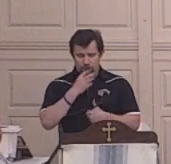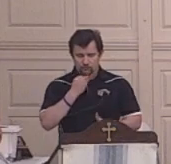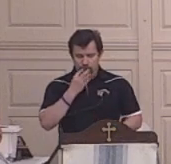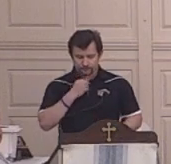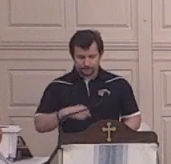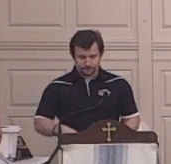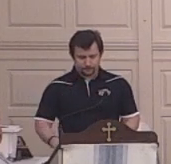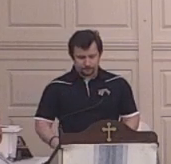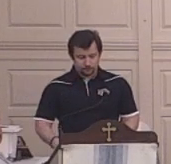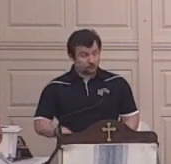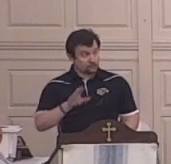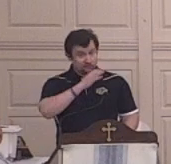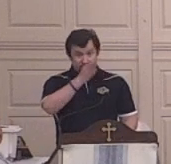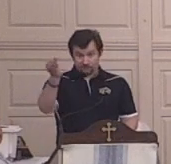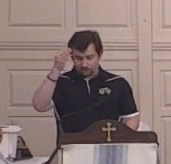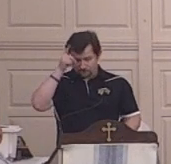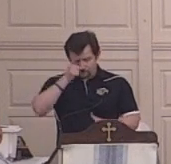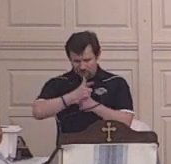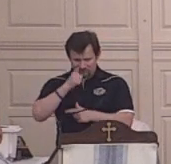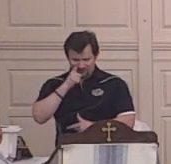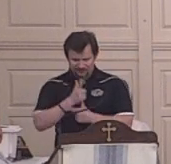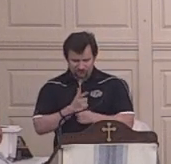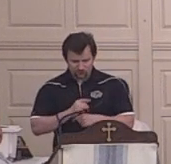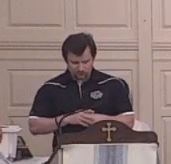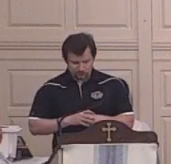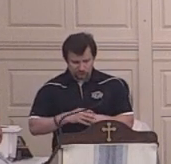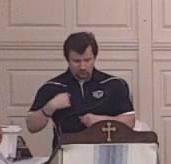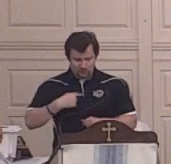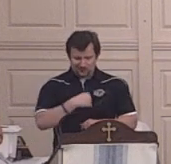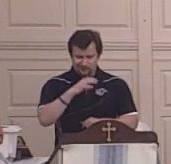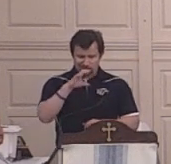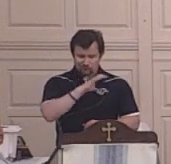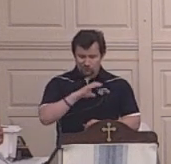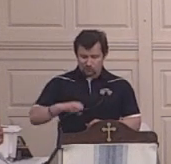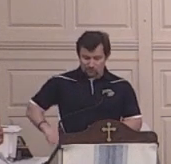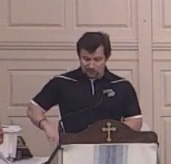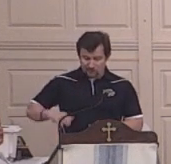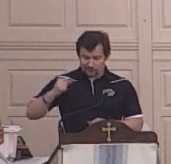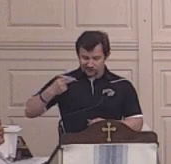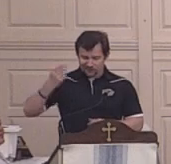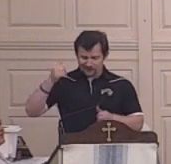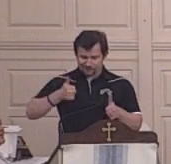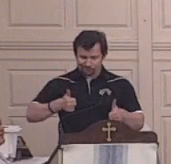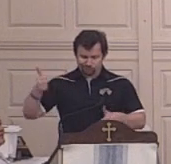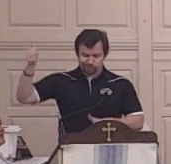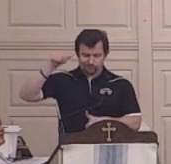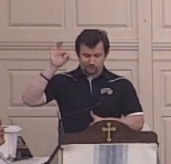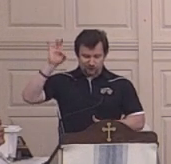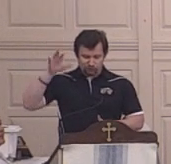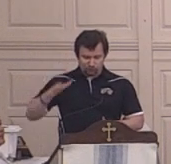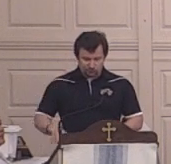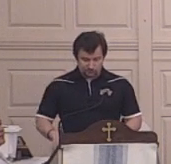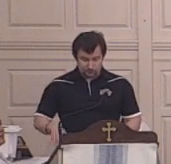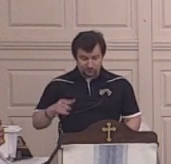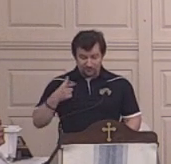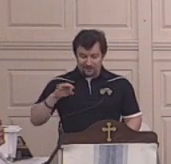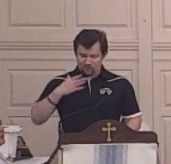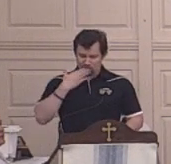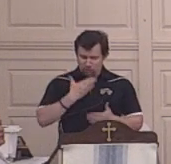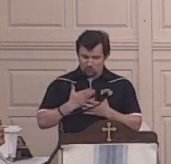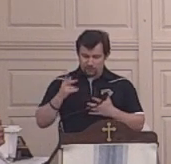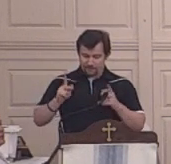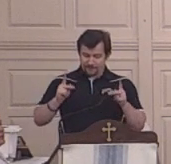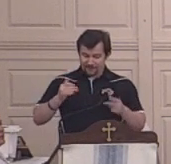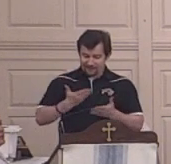The second reading is from the letter to the Hebrews. Brothers and sisters, when Christ came as